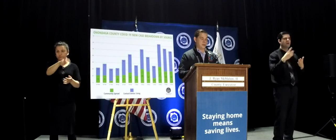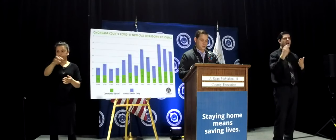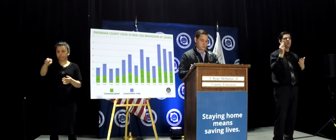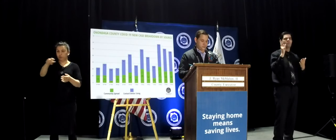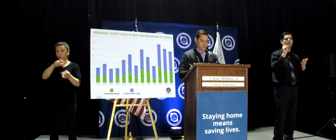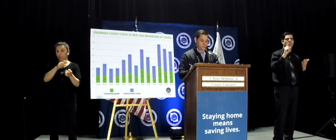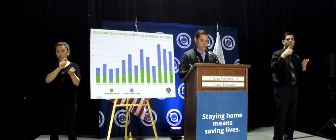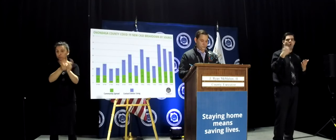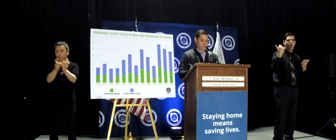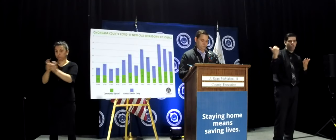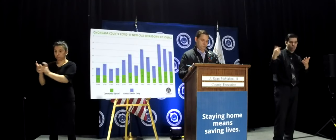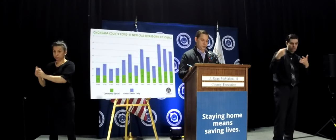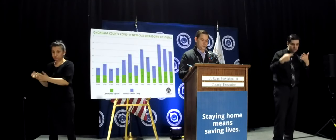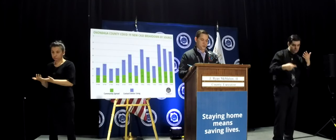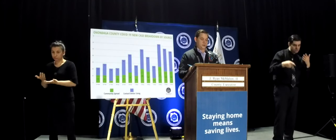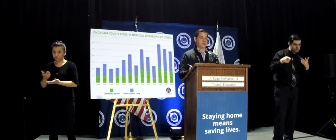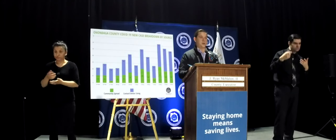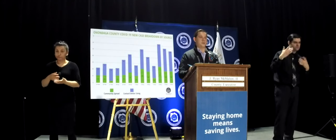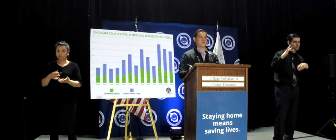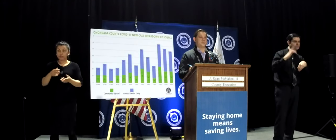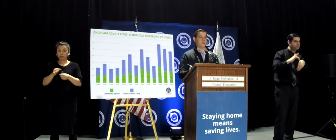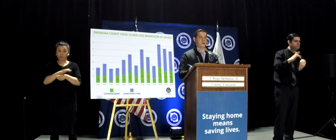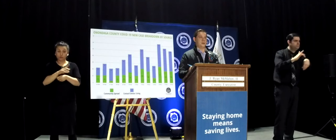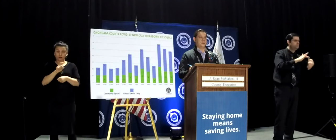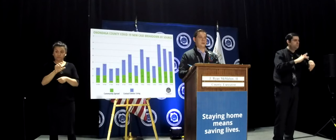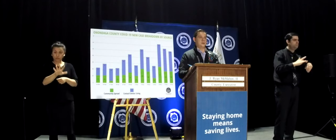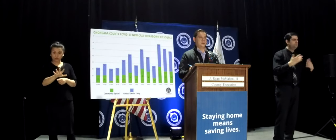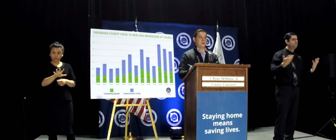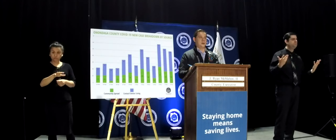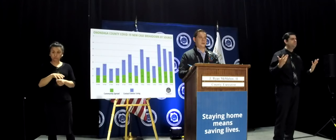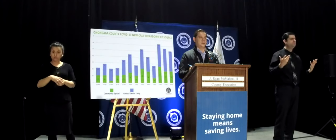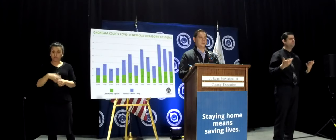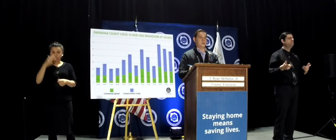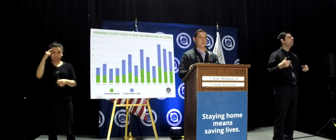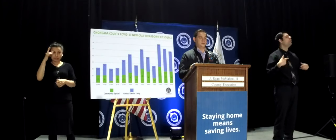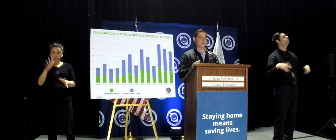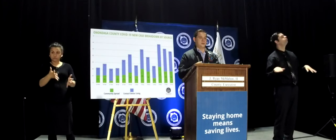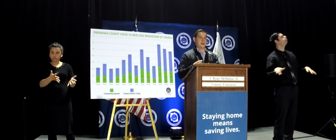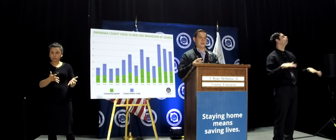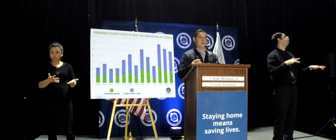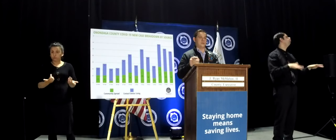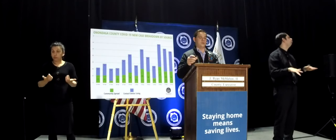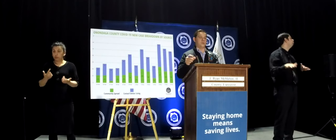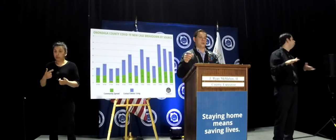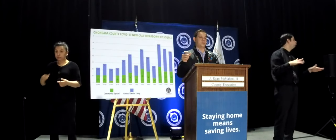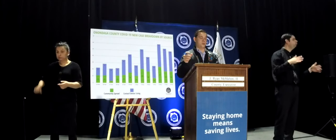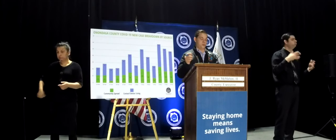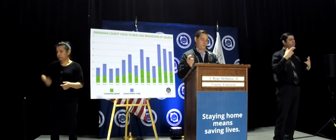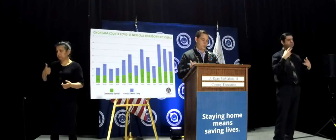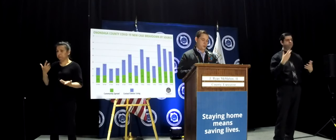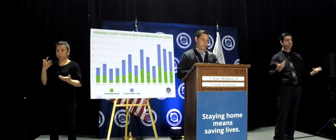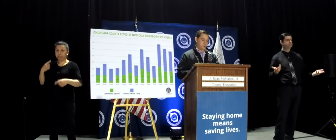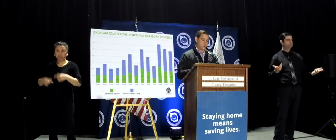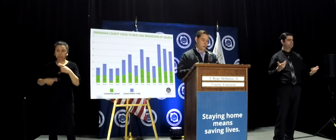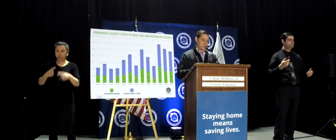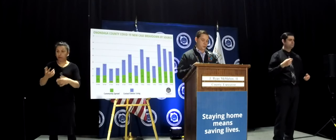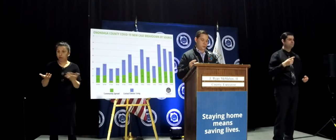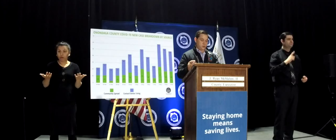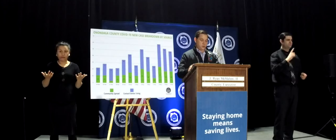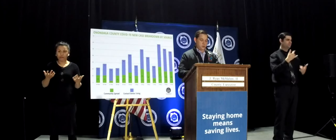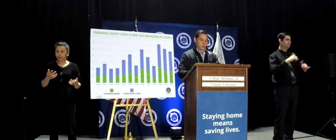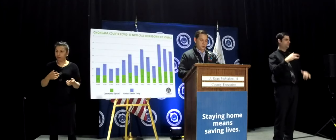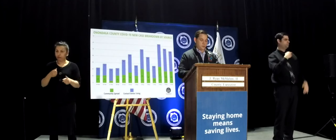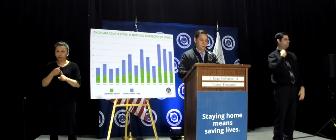on weekends. They're just living life, and there's still that level of risk moving forward. So what